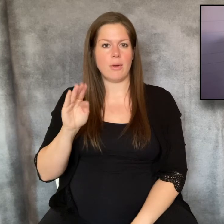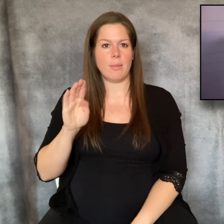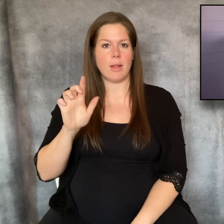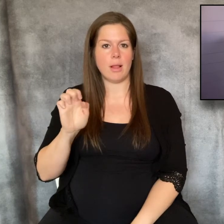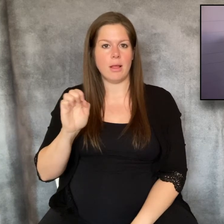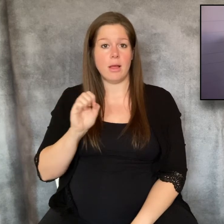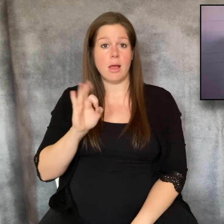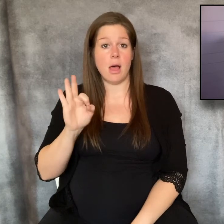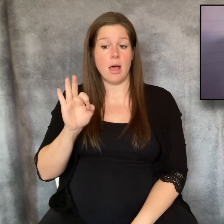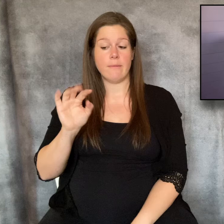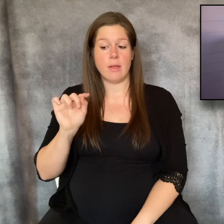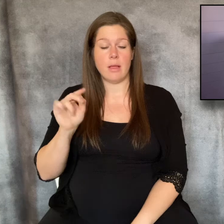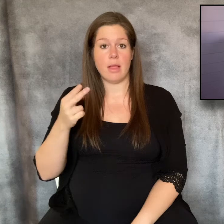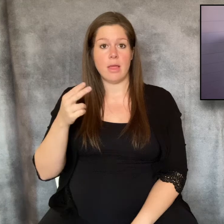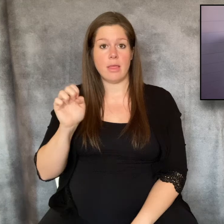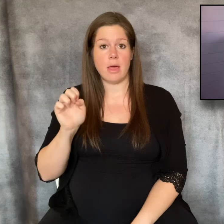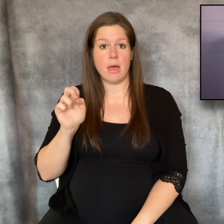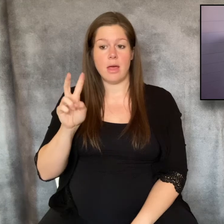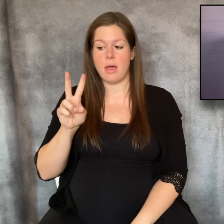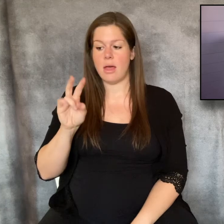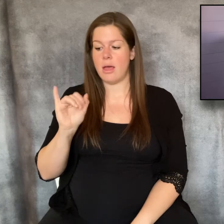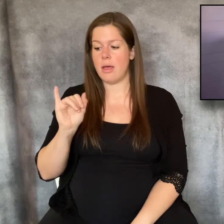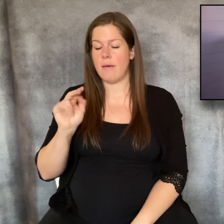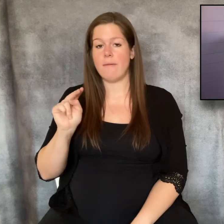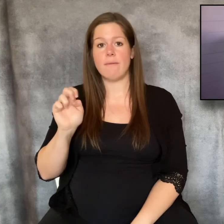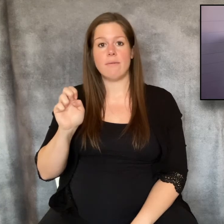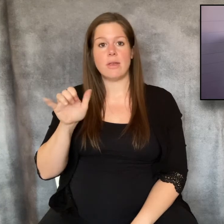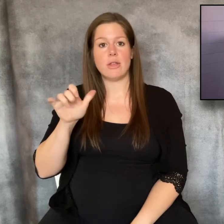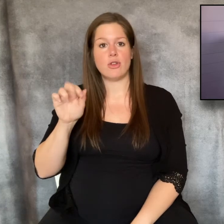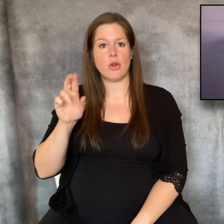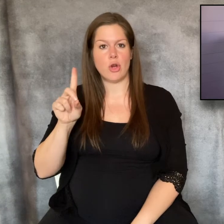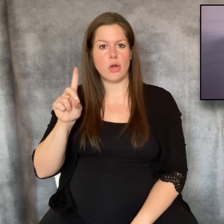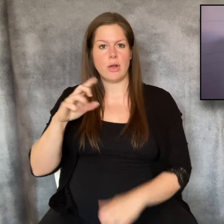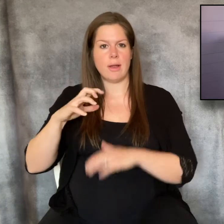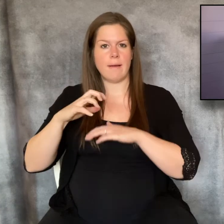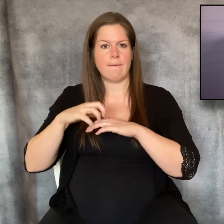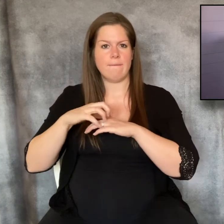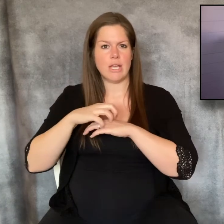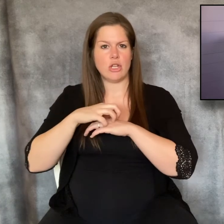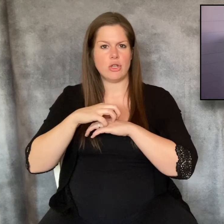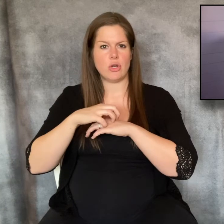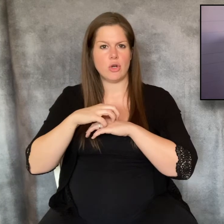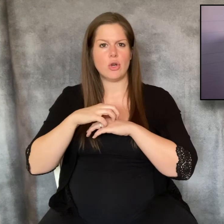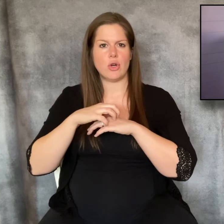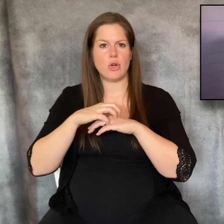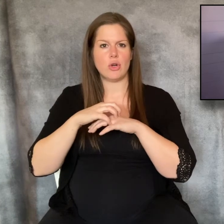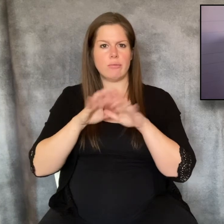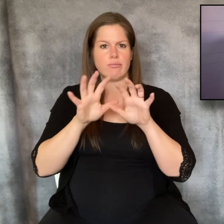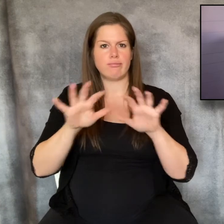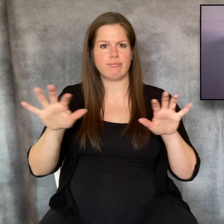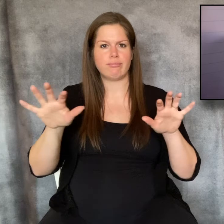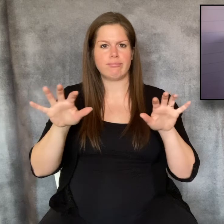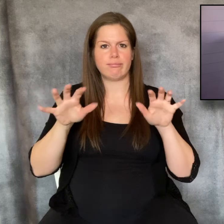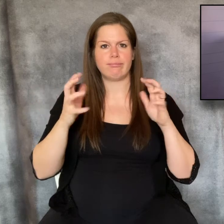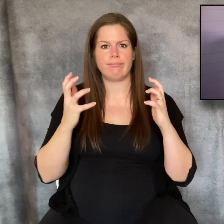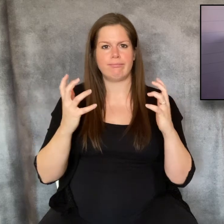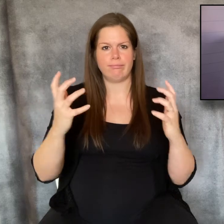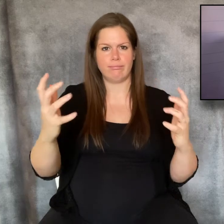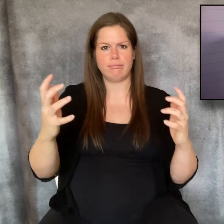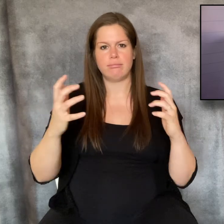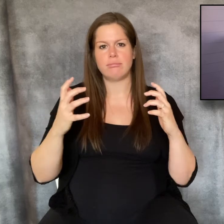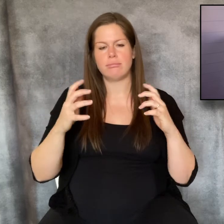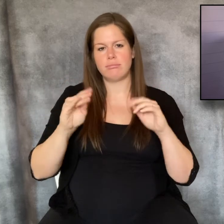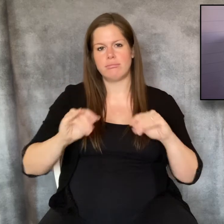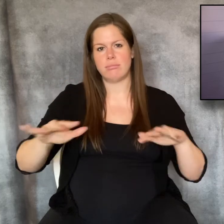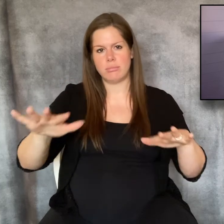vineyard, Jesus is explaining what he said at the end of Matthew 19 to Peter. Peter asked him,